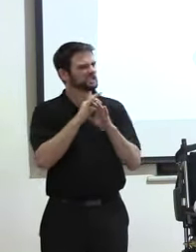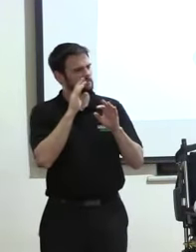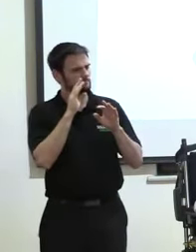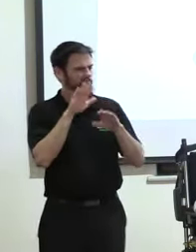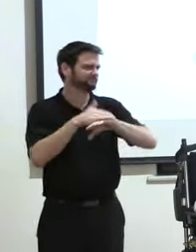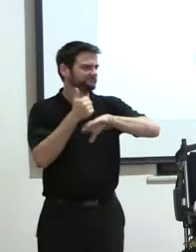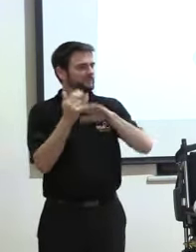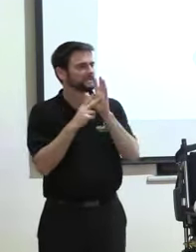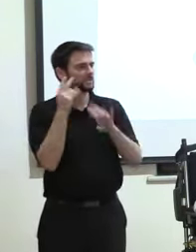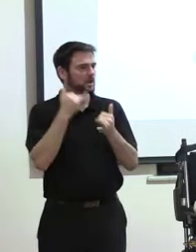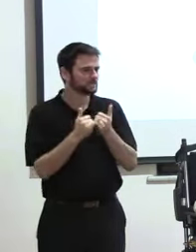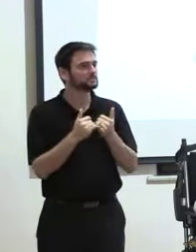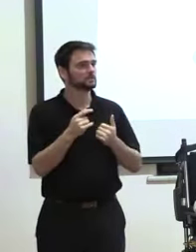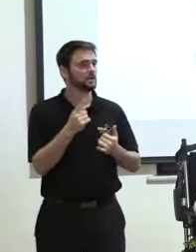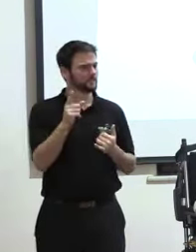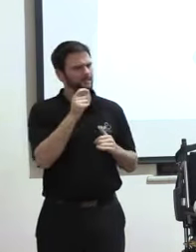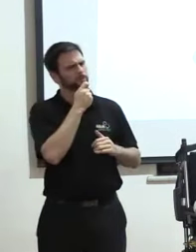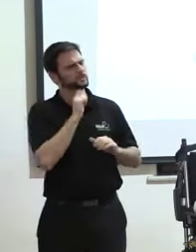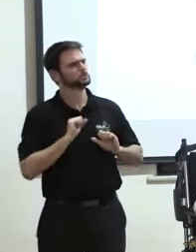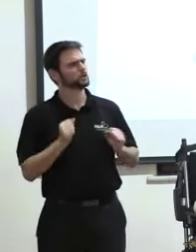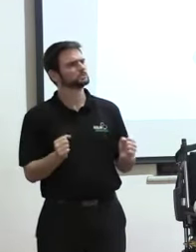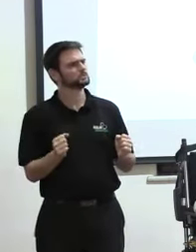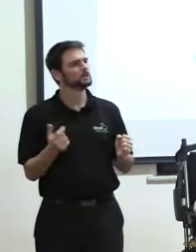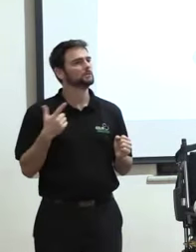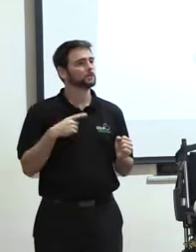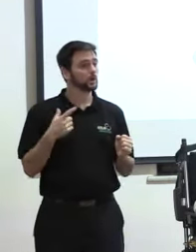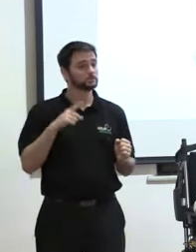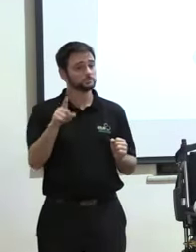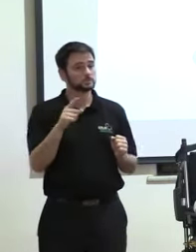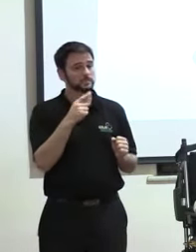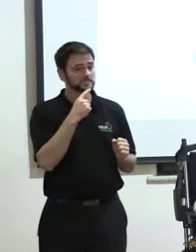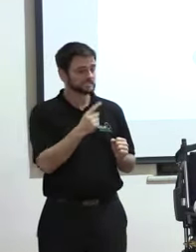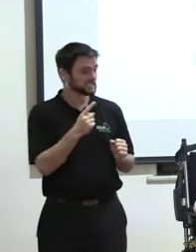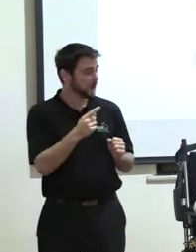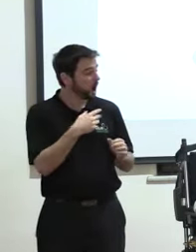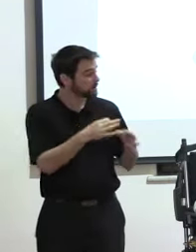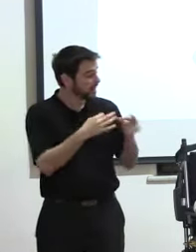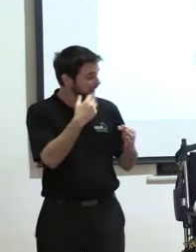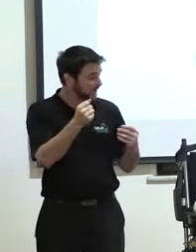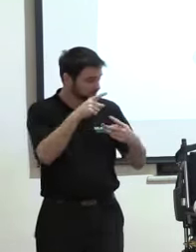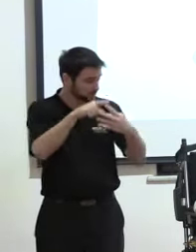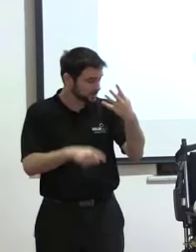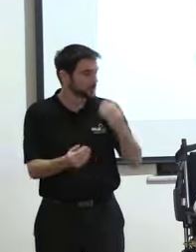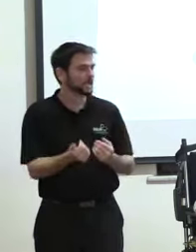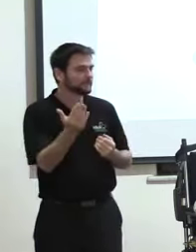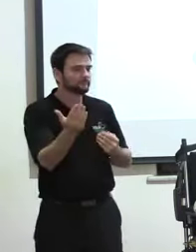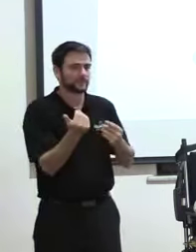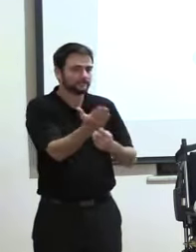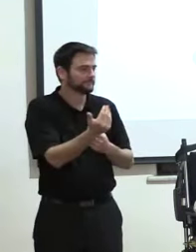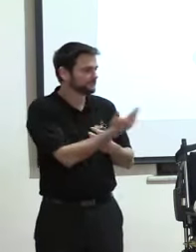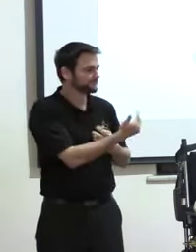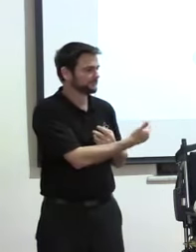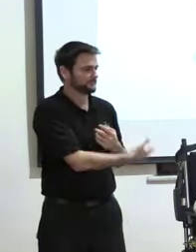had lots of funding in them, but people weren't actually utilising or using the funding. And they were a bit shocked. They were